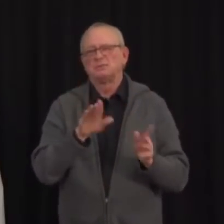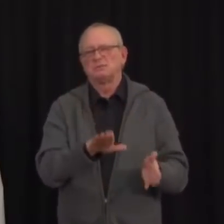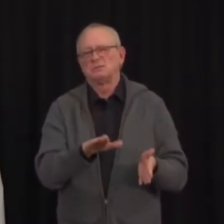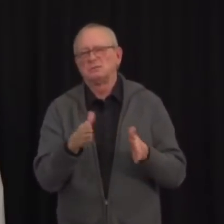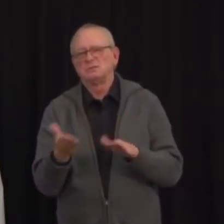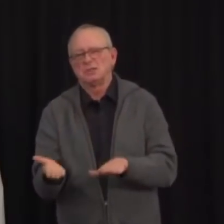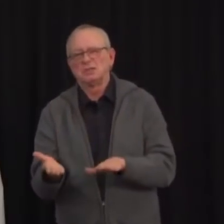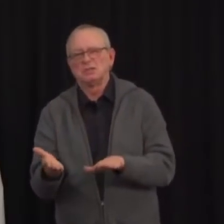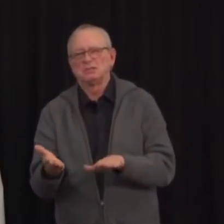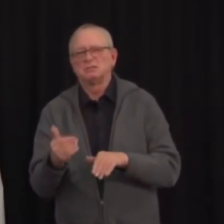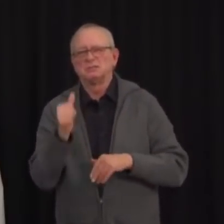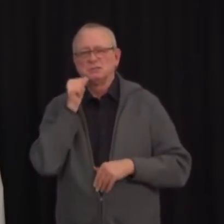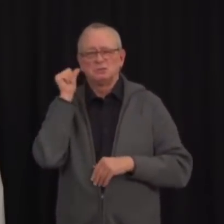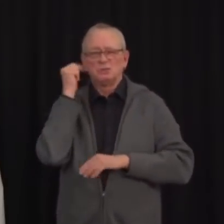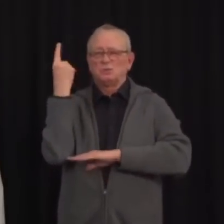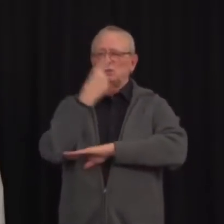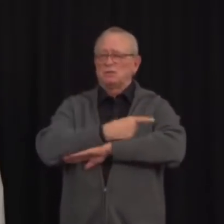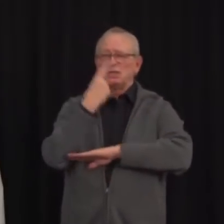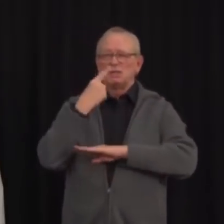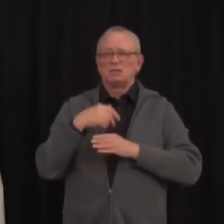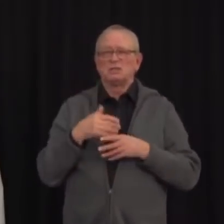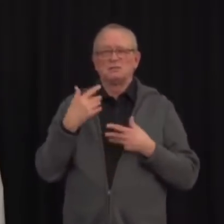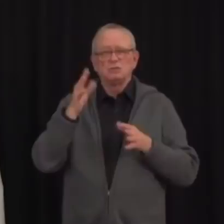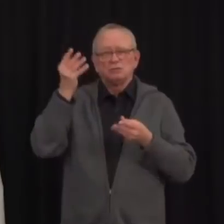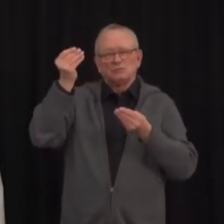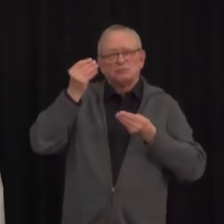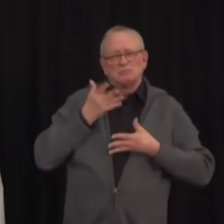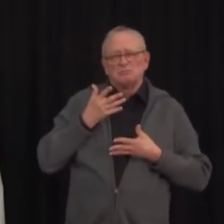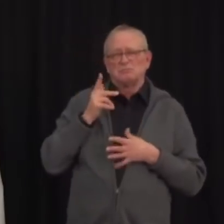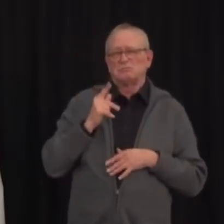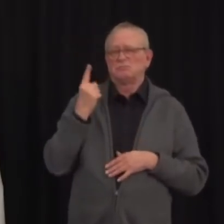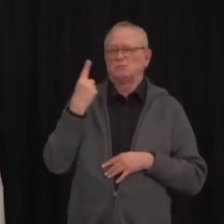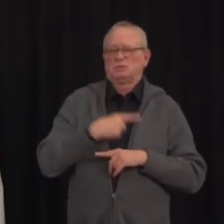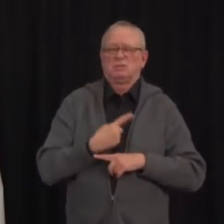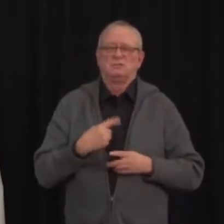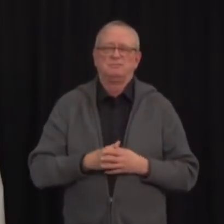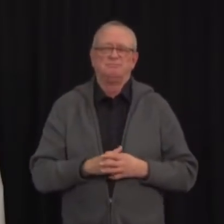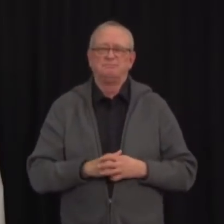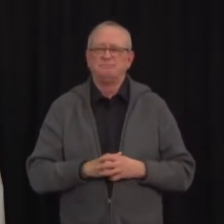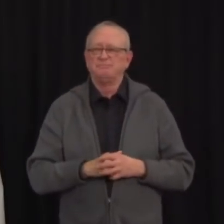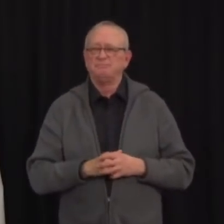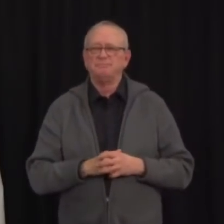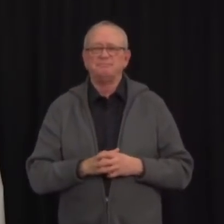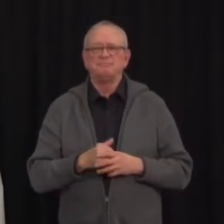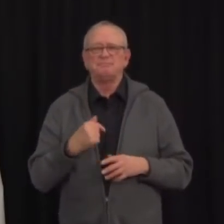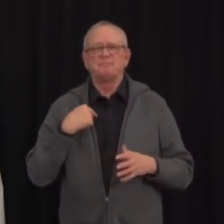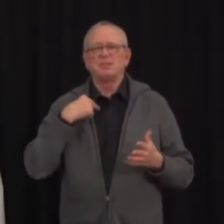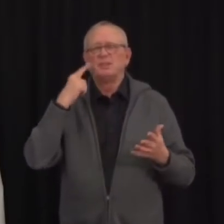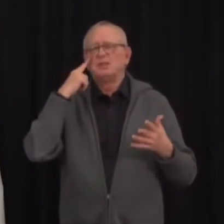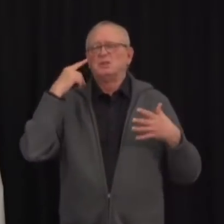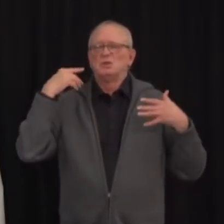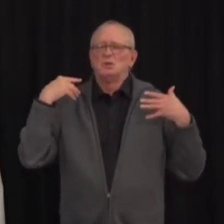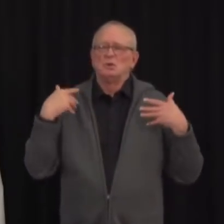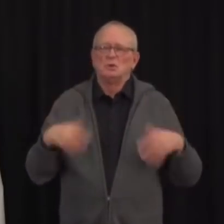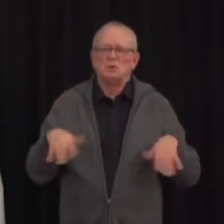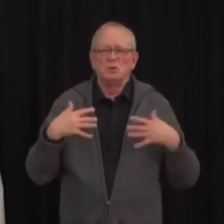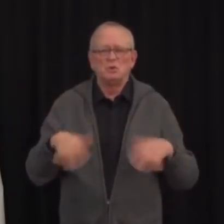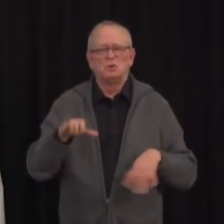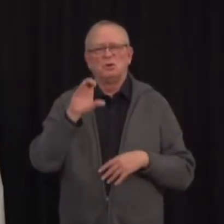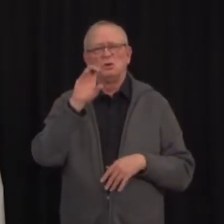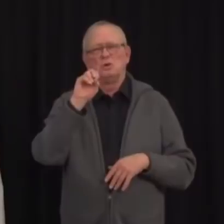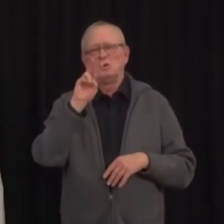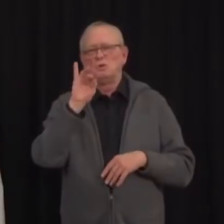in the last 24 hours. I think often about the tragic impact that this virus has had on